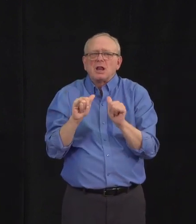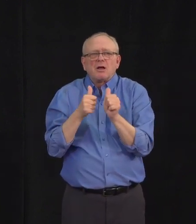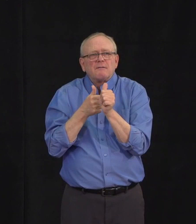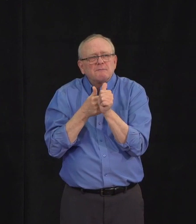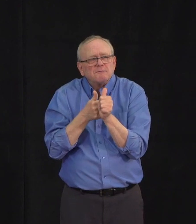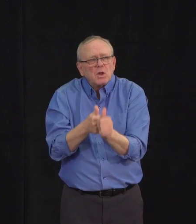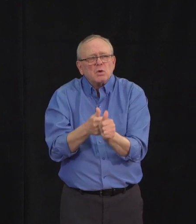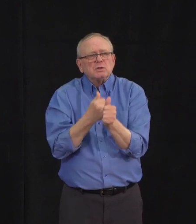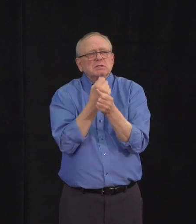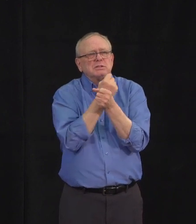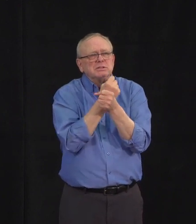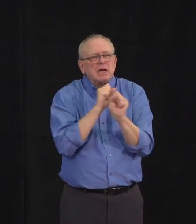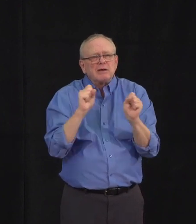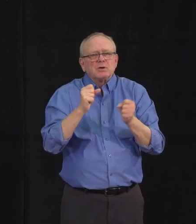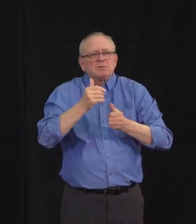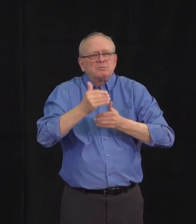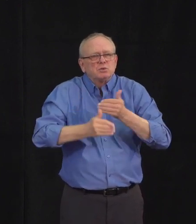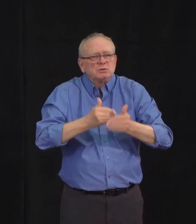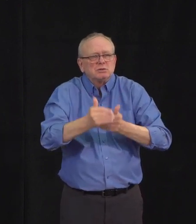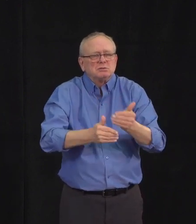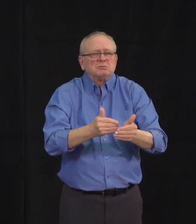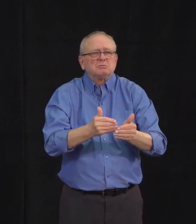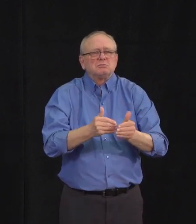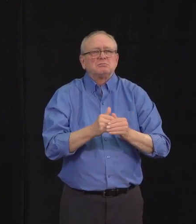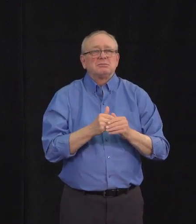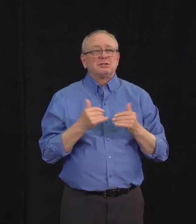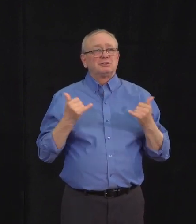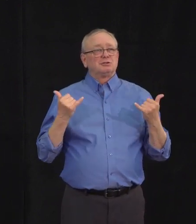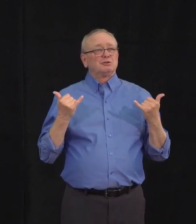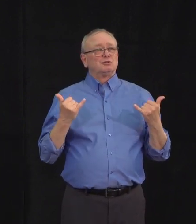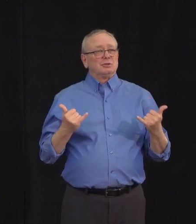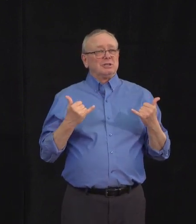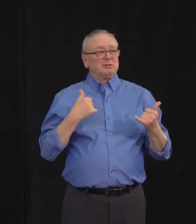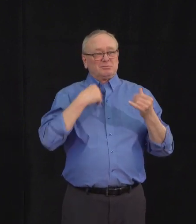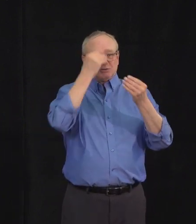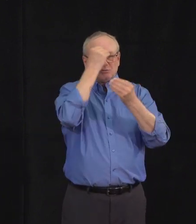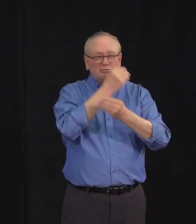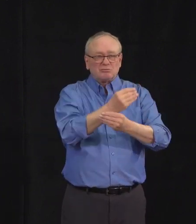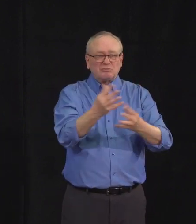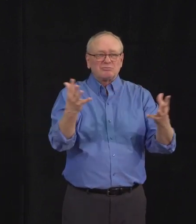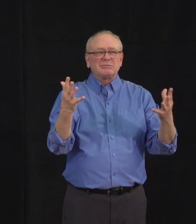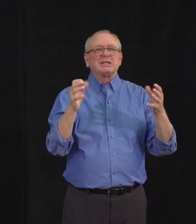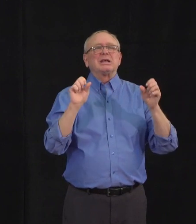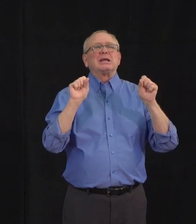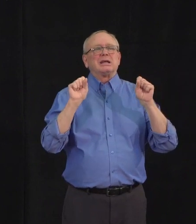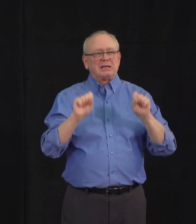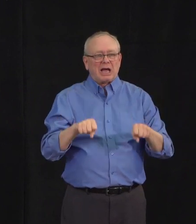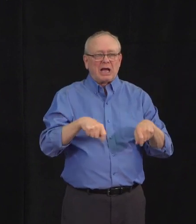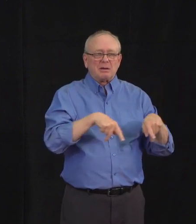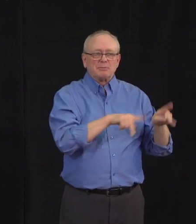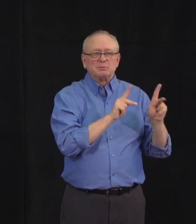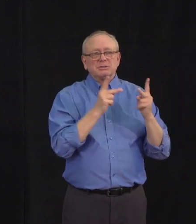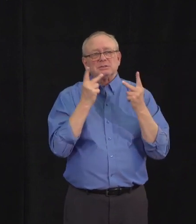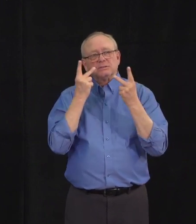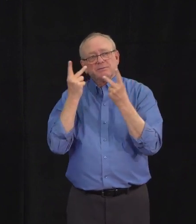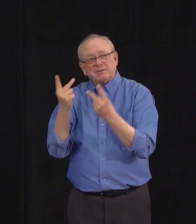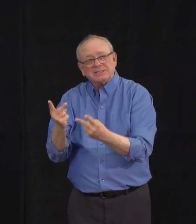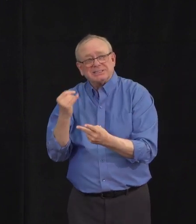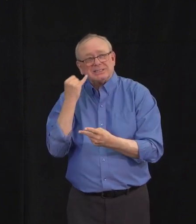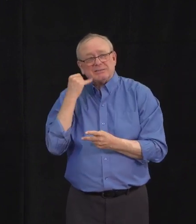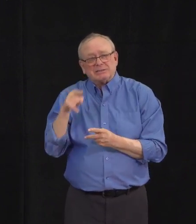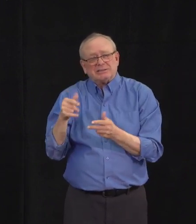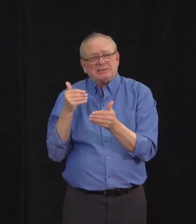is why the orders that I'm announcing today also clarify visitation for circumstances where an Albertan is at the end of their